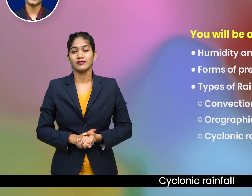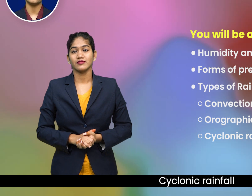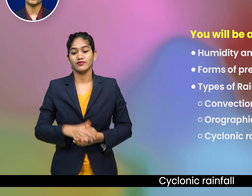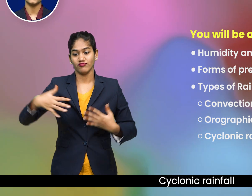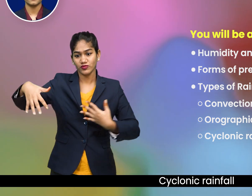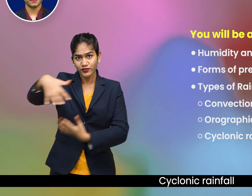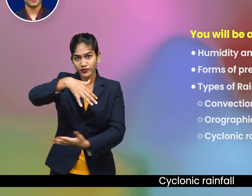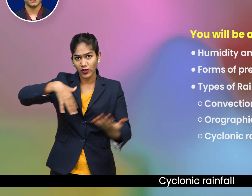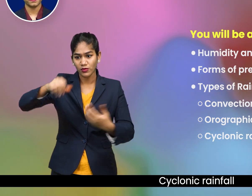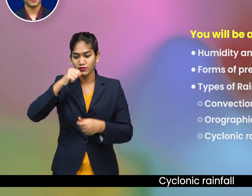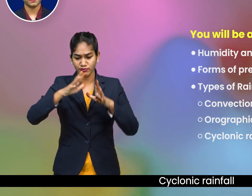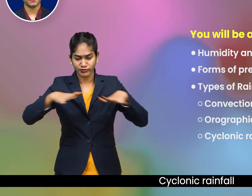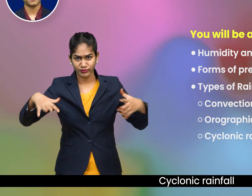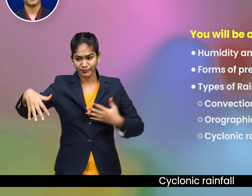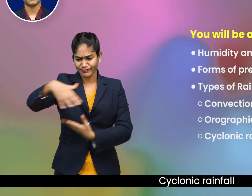cyclonic rainfall,